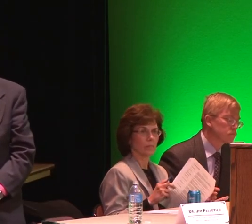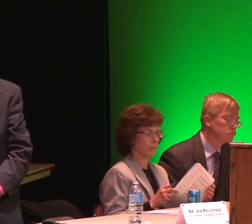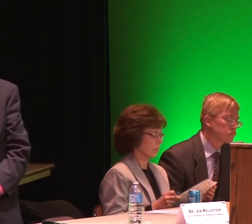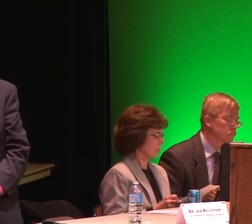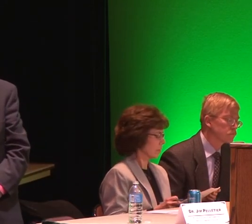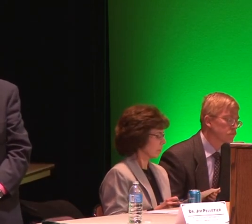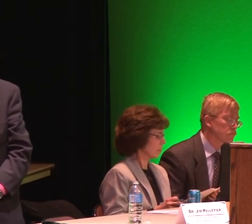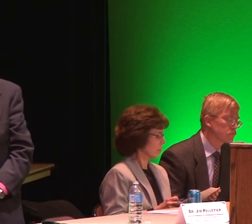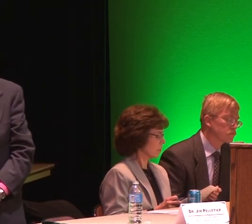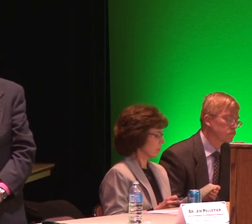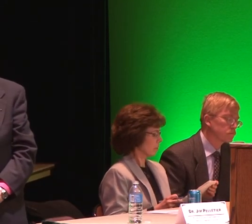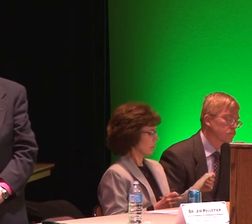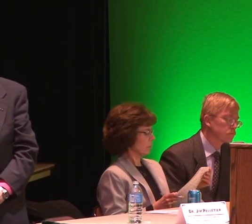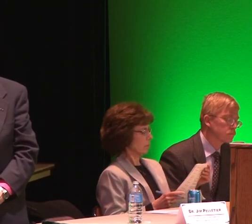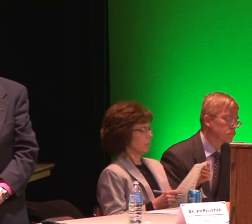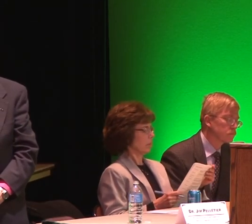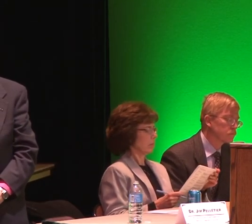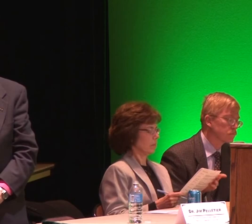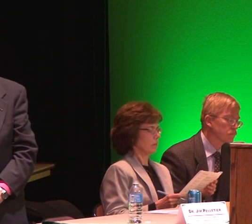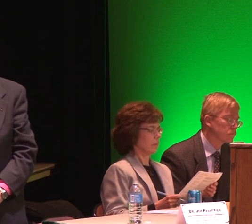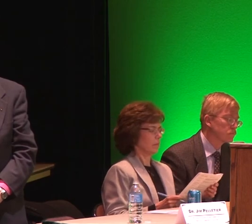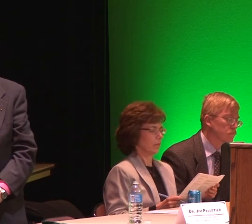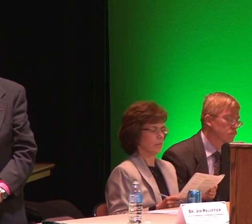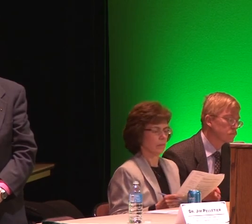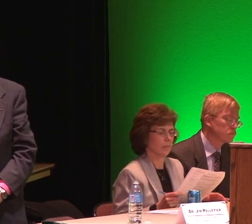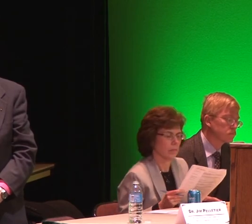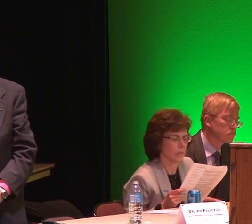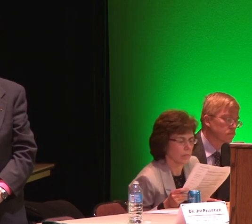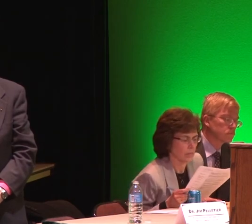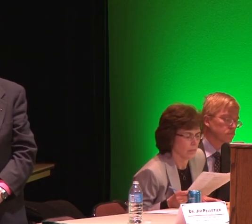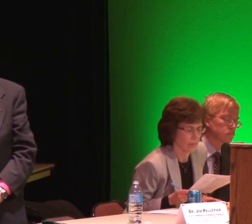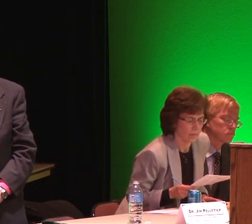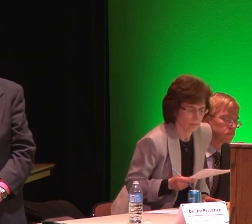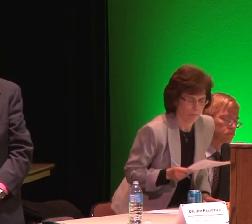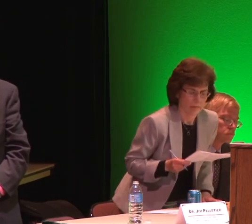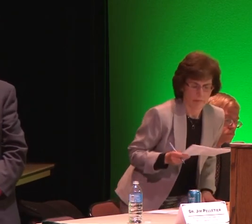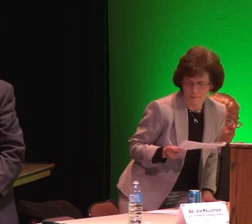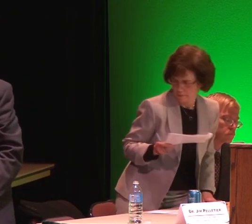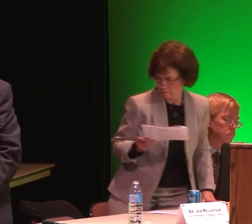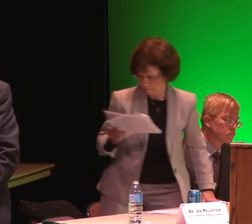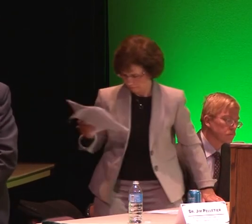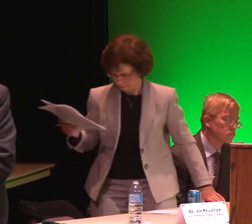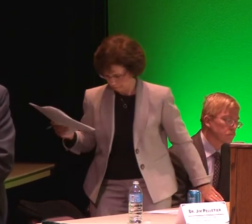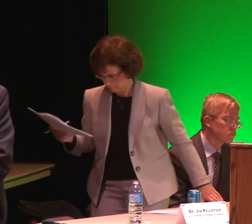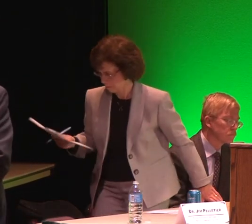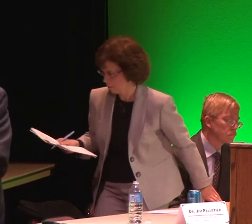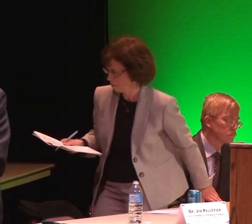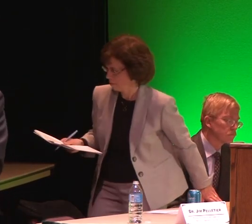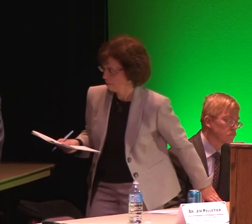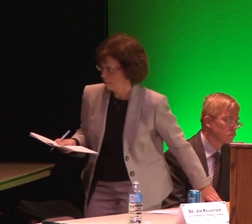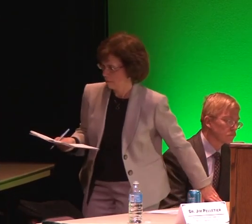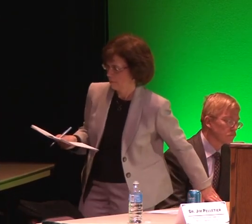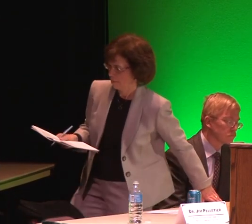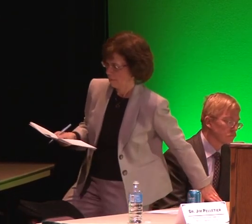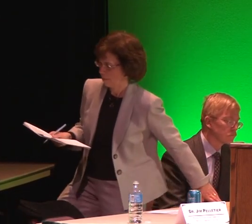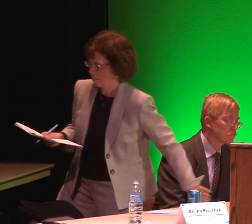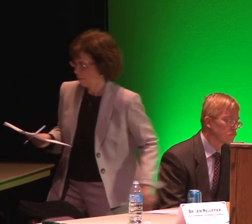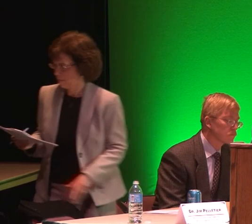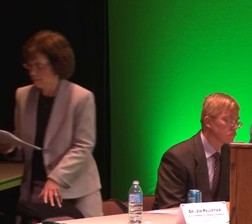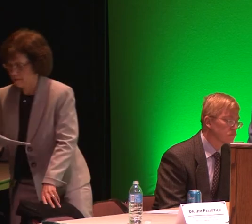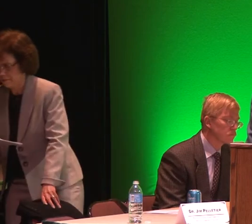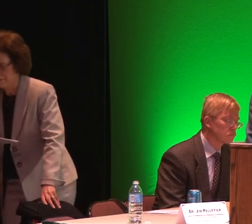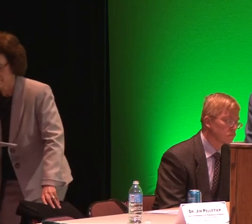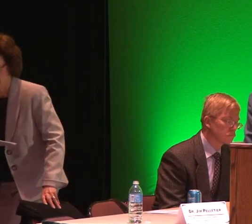The first place recipients in the junior division will be read by Rosemary Rack.